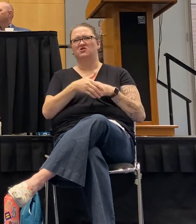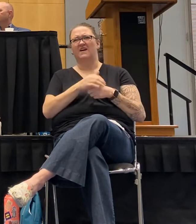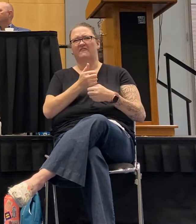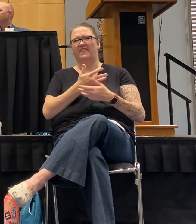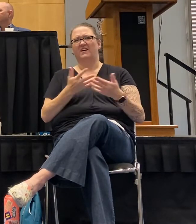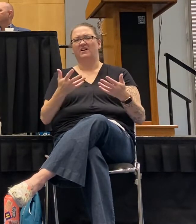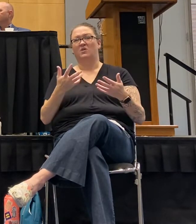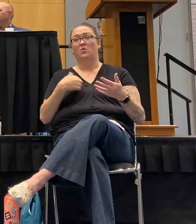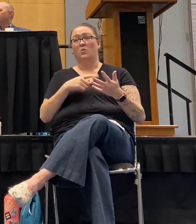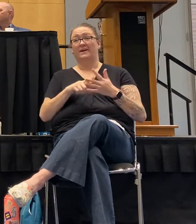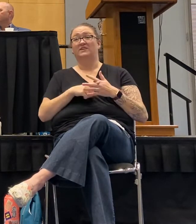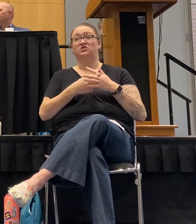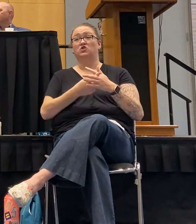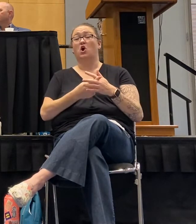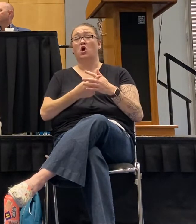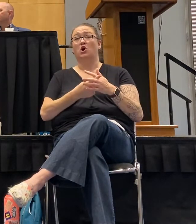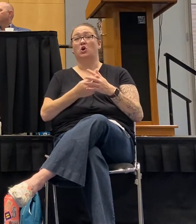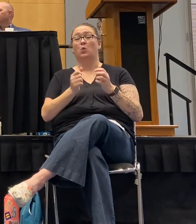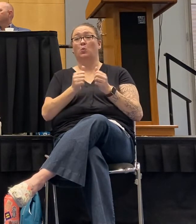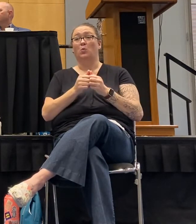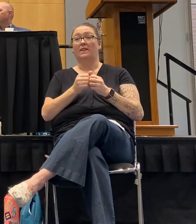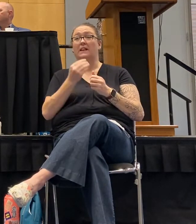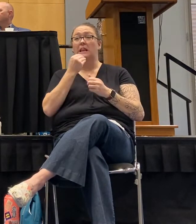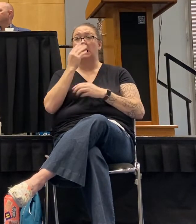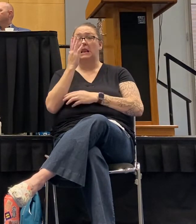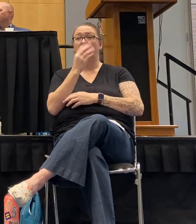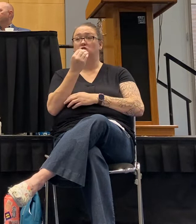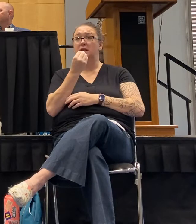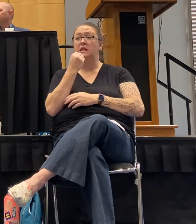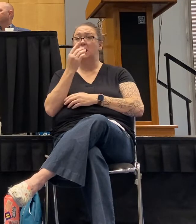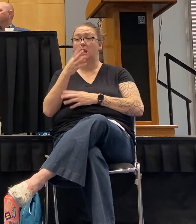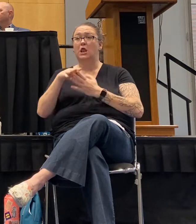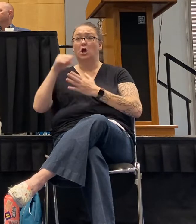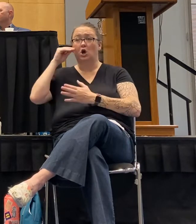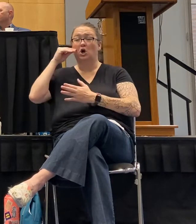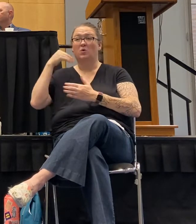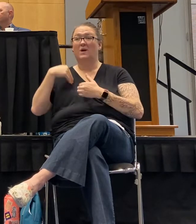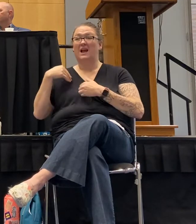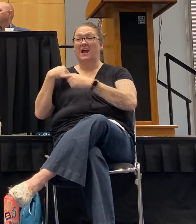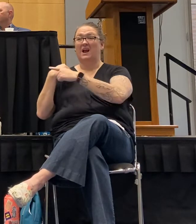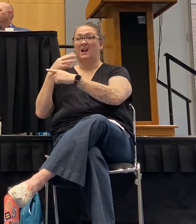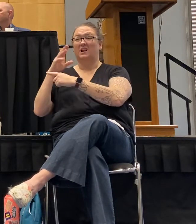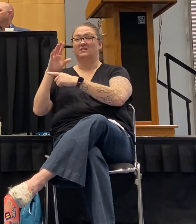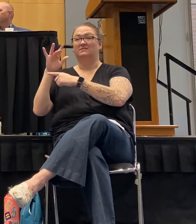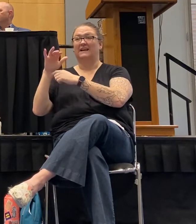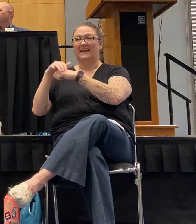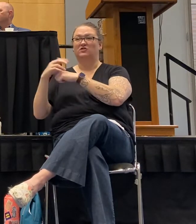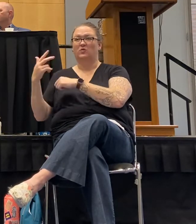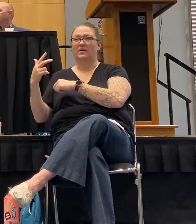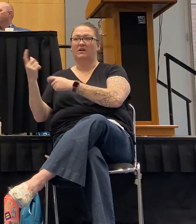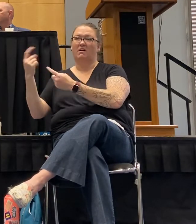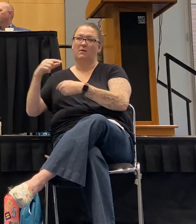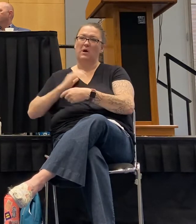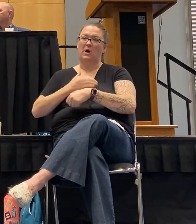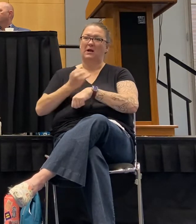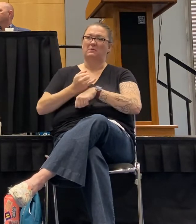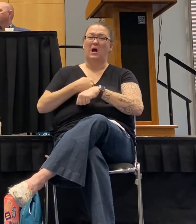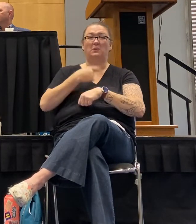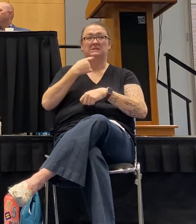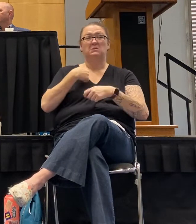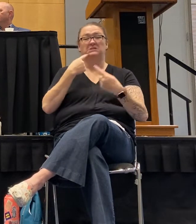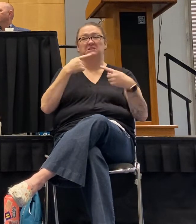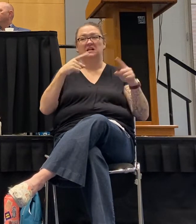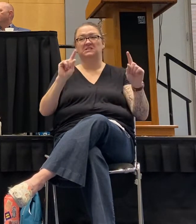did start, with the lunch and learn. We did have Moroni come to our campus. And I'd say it was pretty